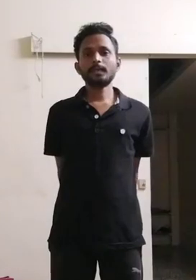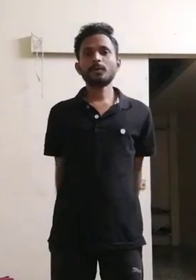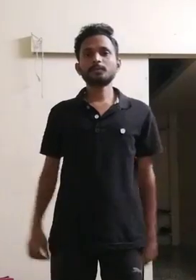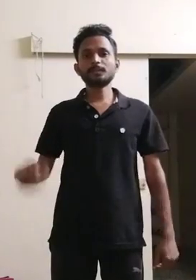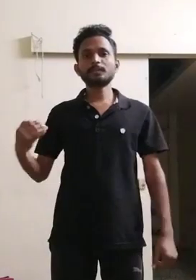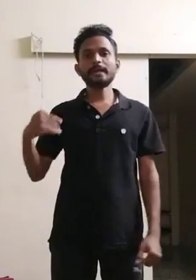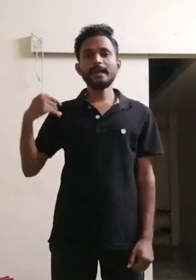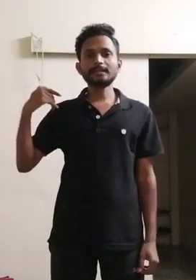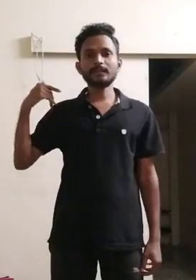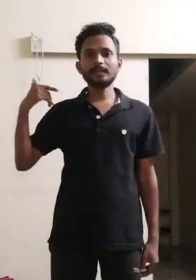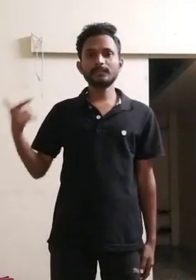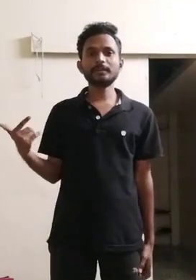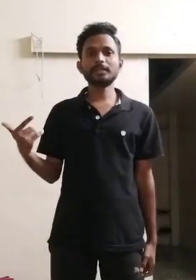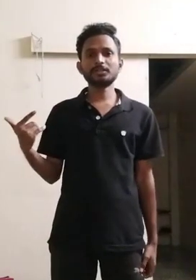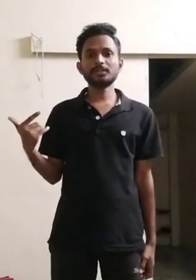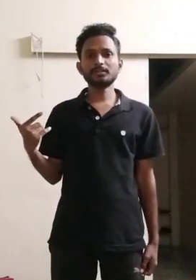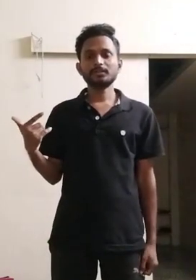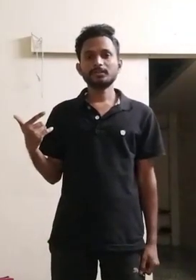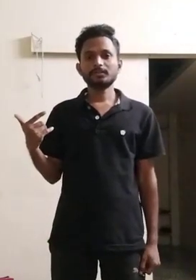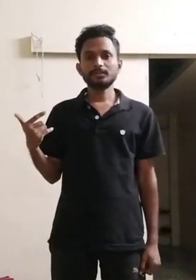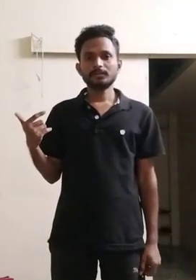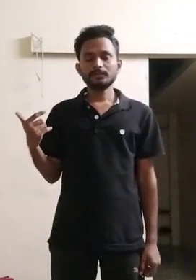Platform specified and Java implementation.